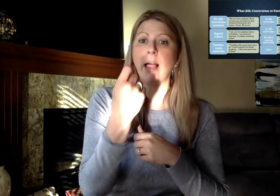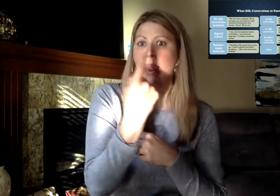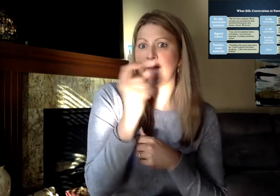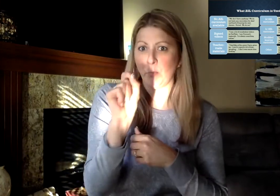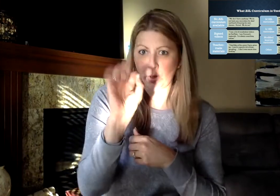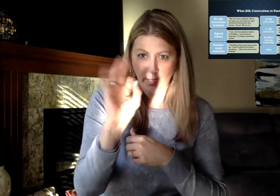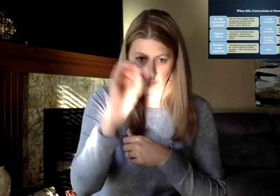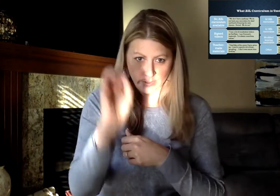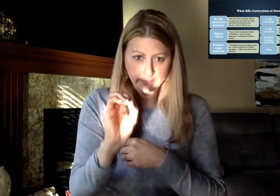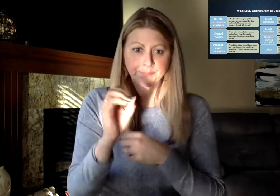12%